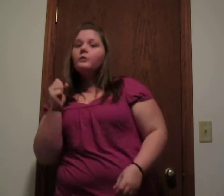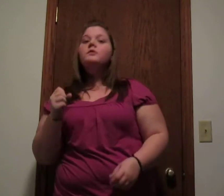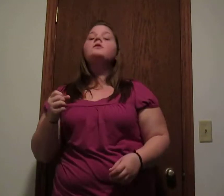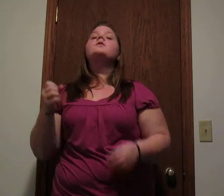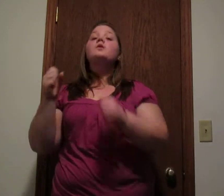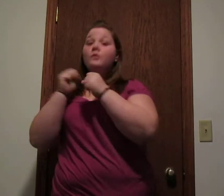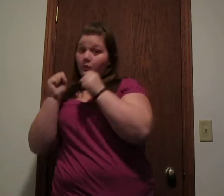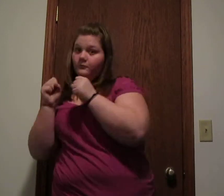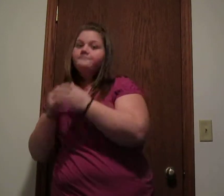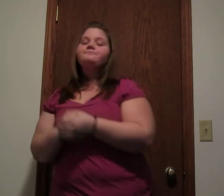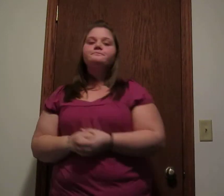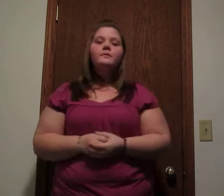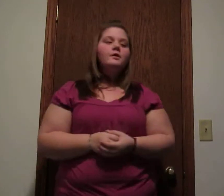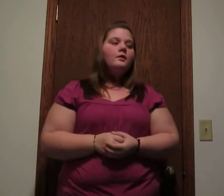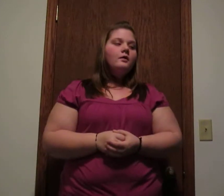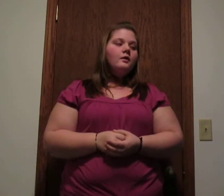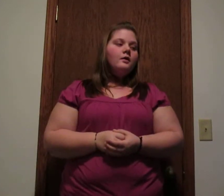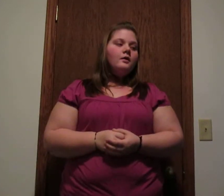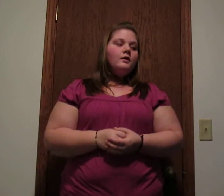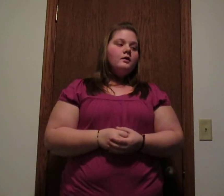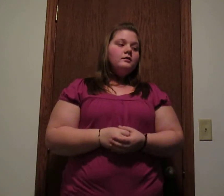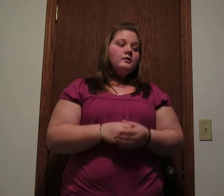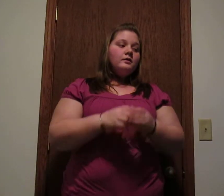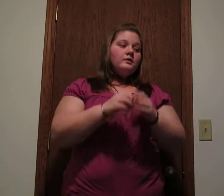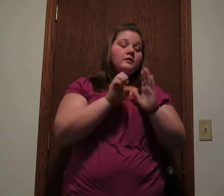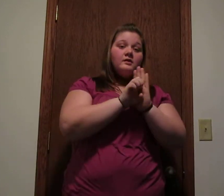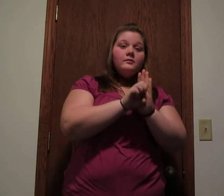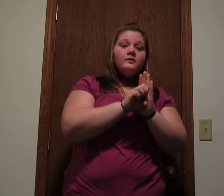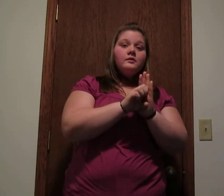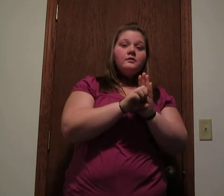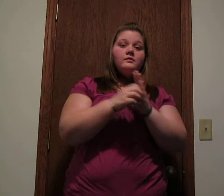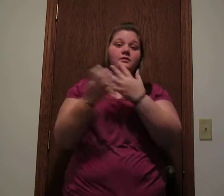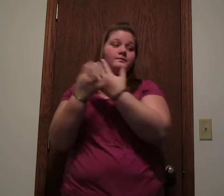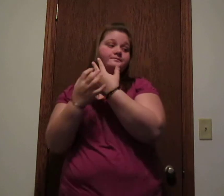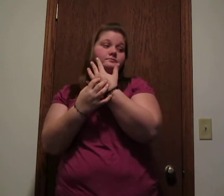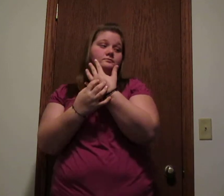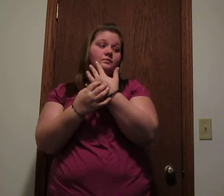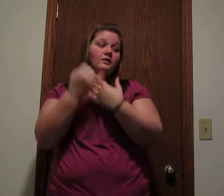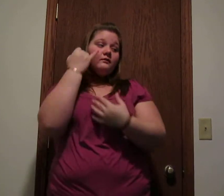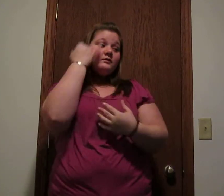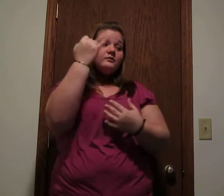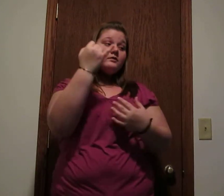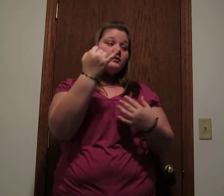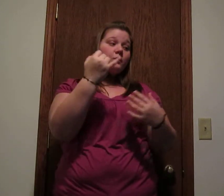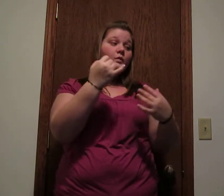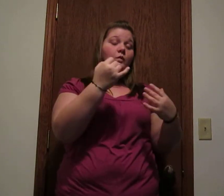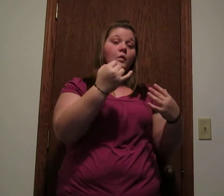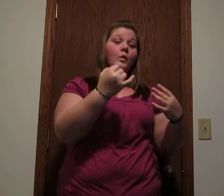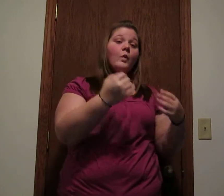When you take, for example, condensation, when you take water from a gas form, or